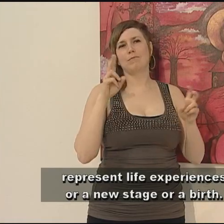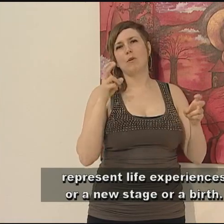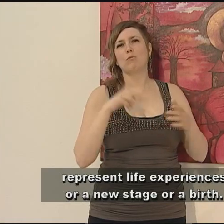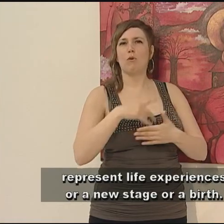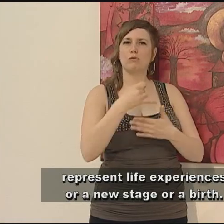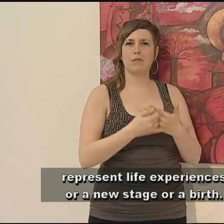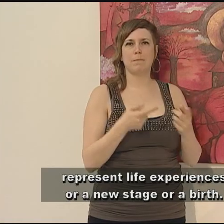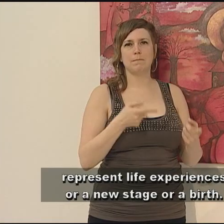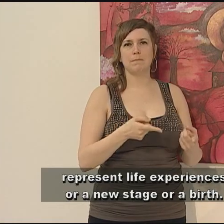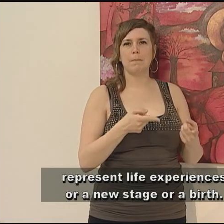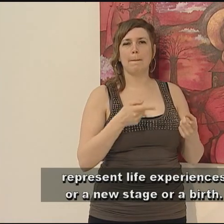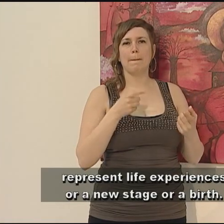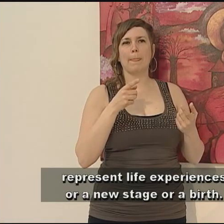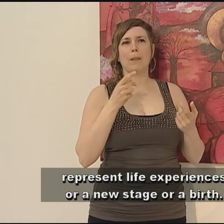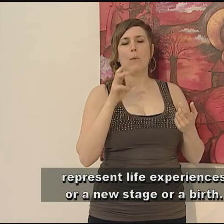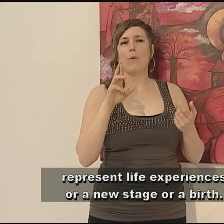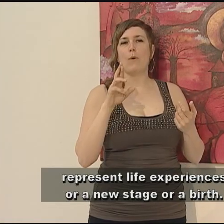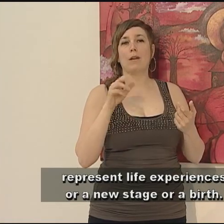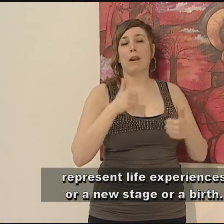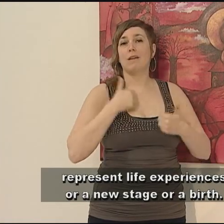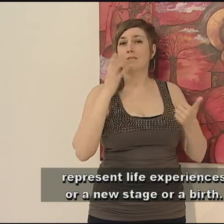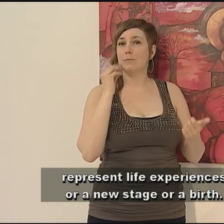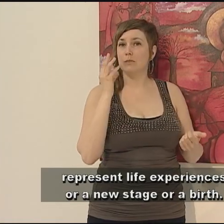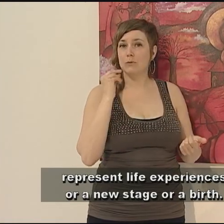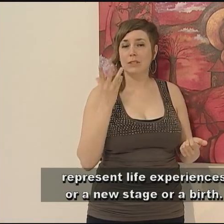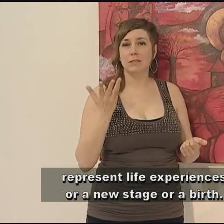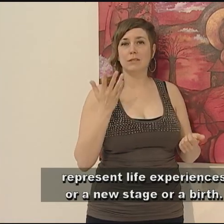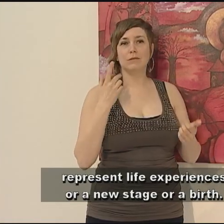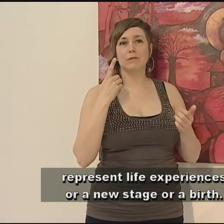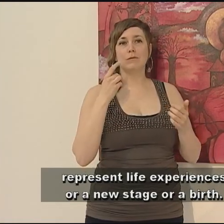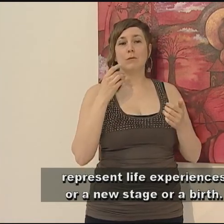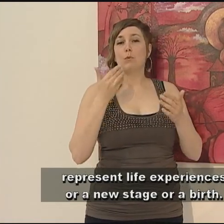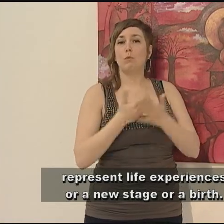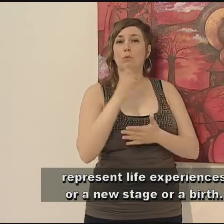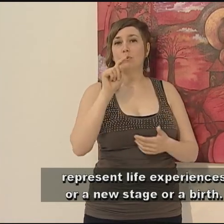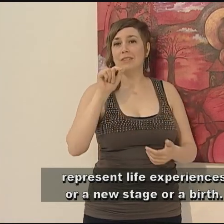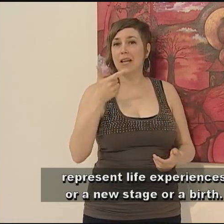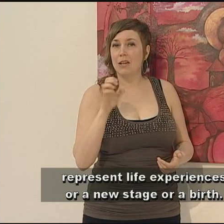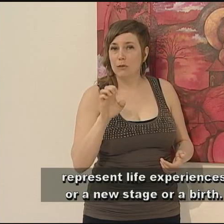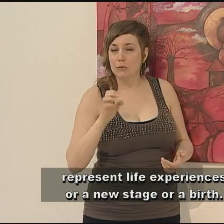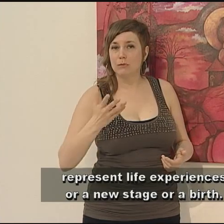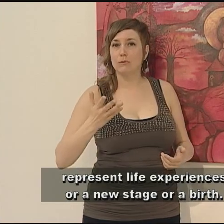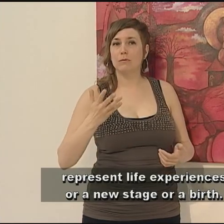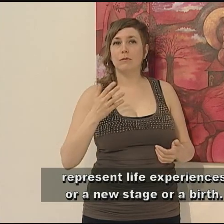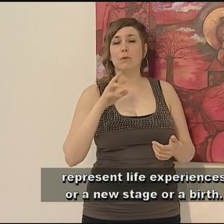or it could represent life experiences, or a new stage, or birth.